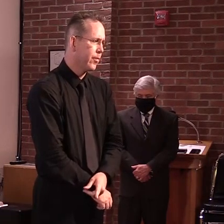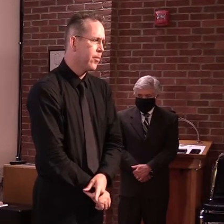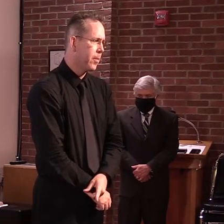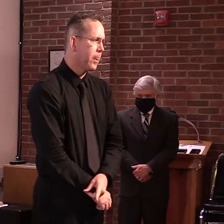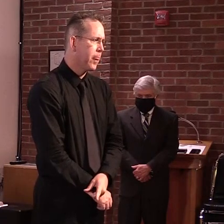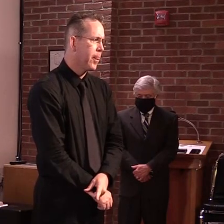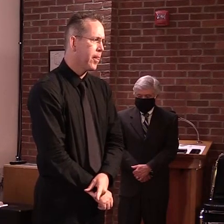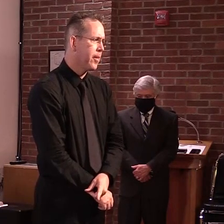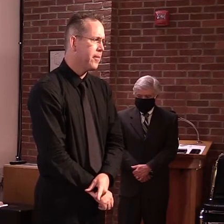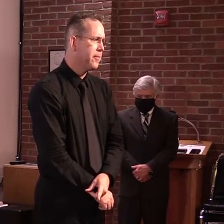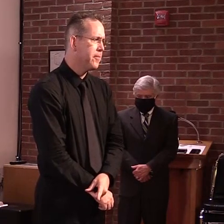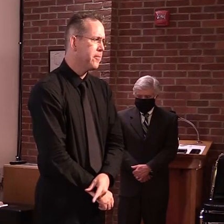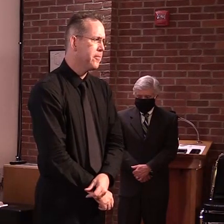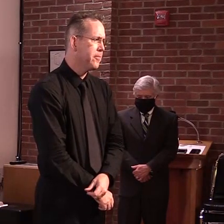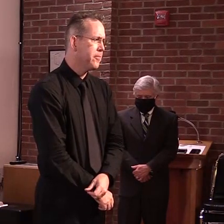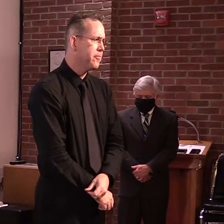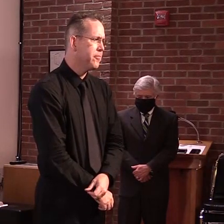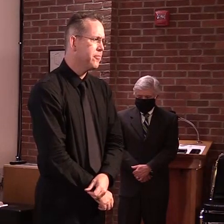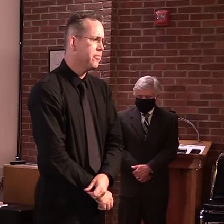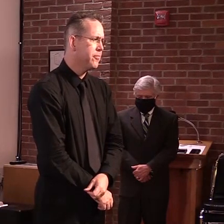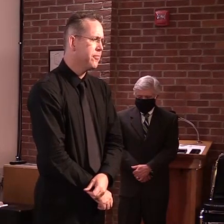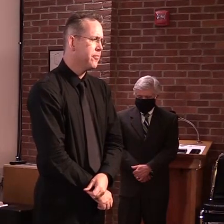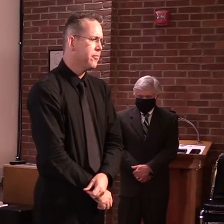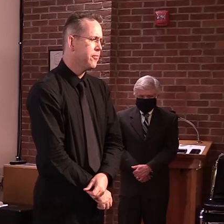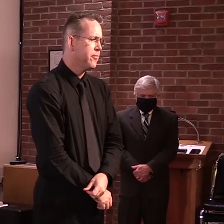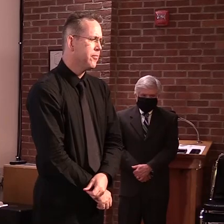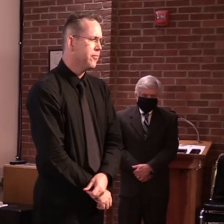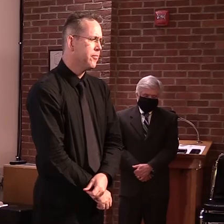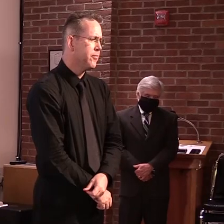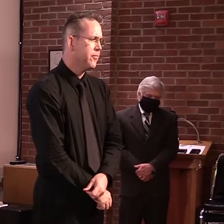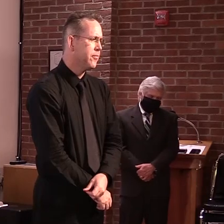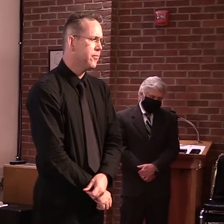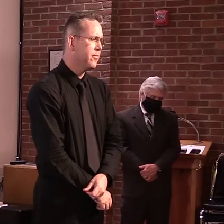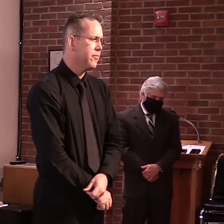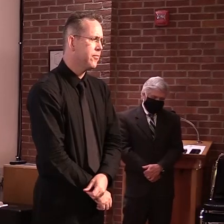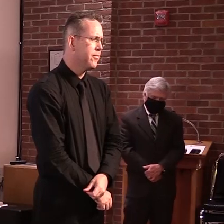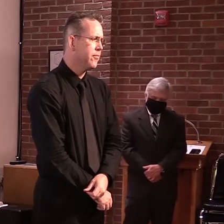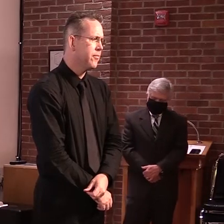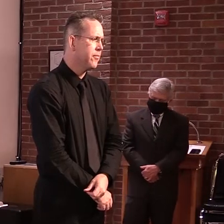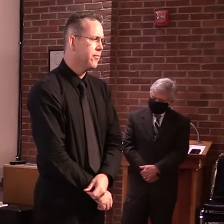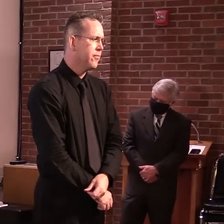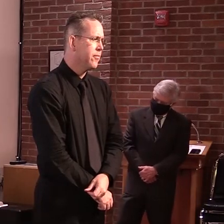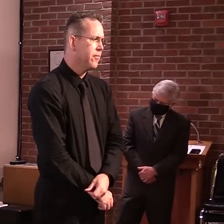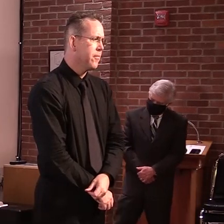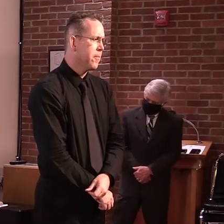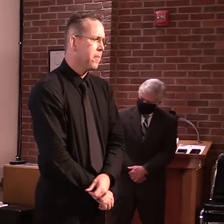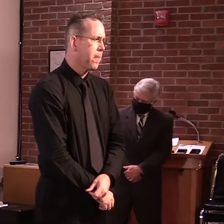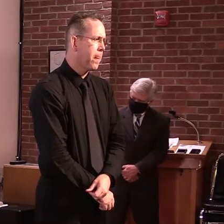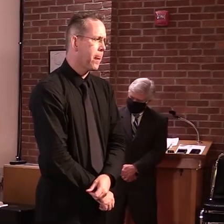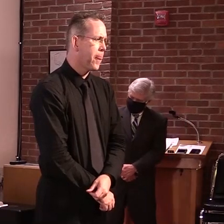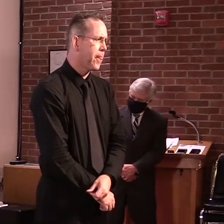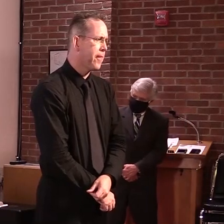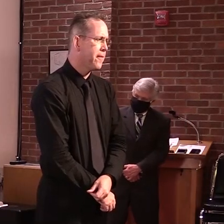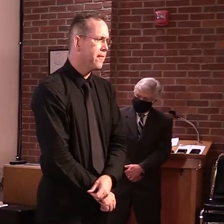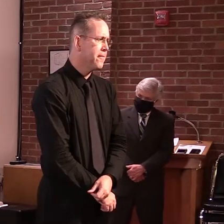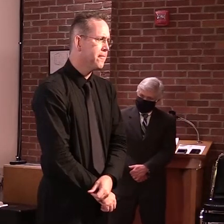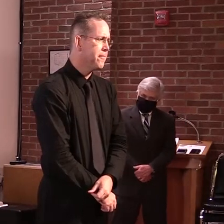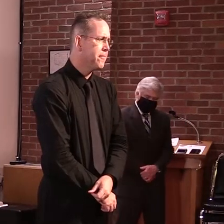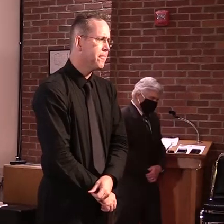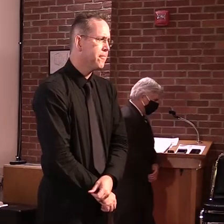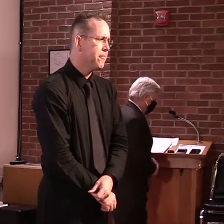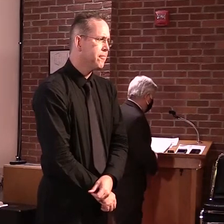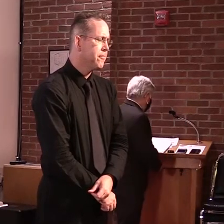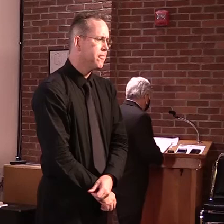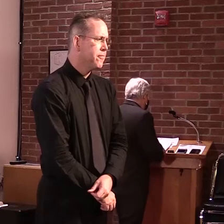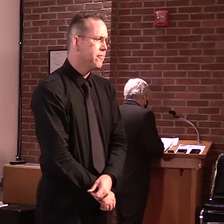we are also hearing from people who want to know when individuals will be able to visit family members and friends